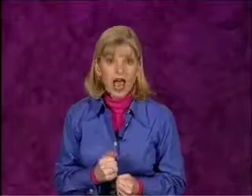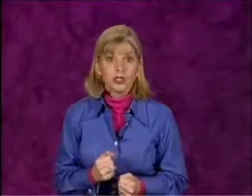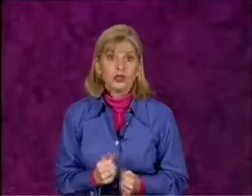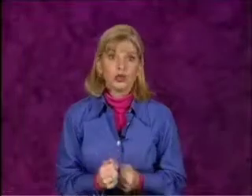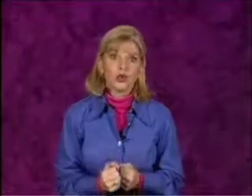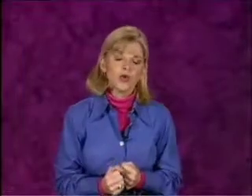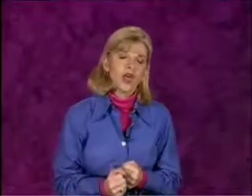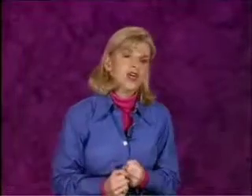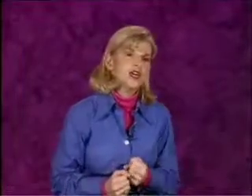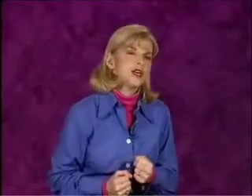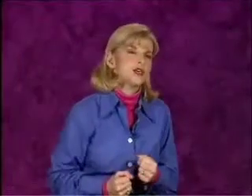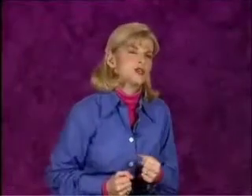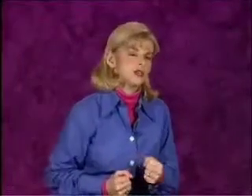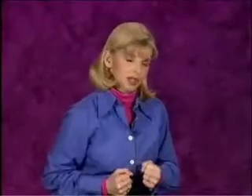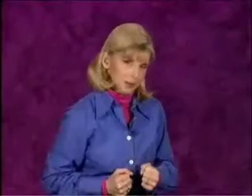and duration.